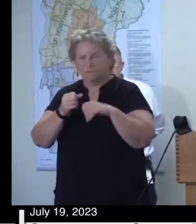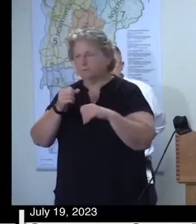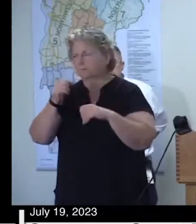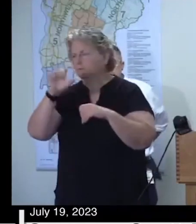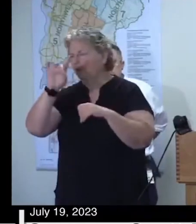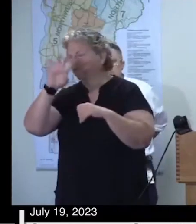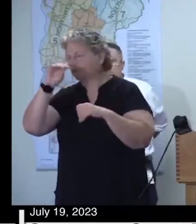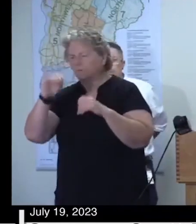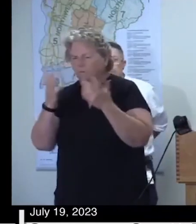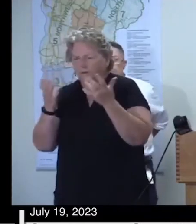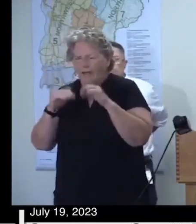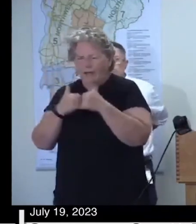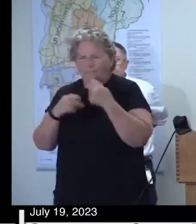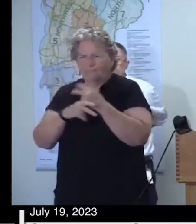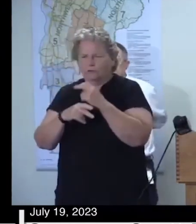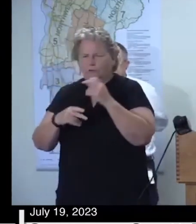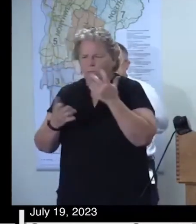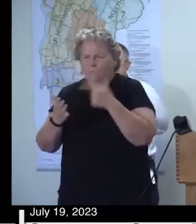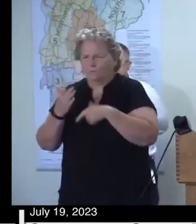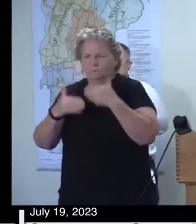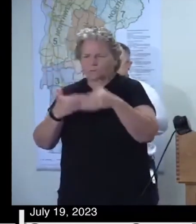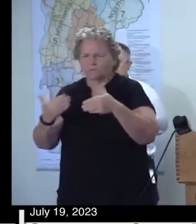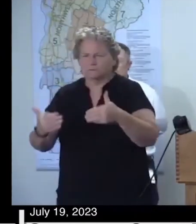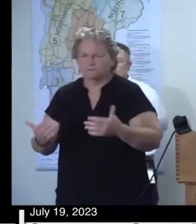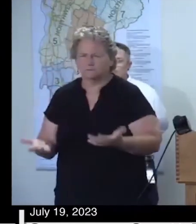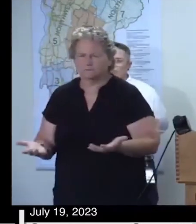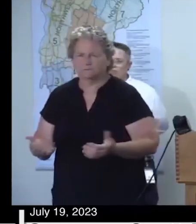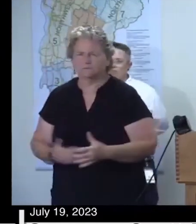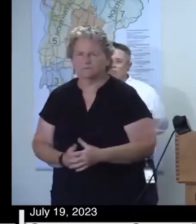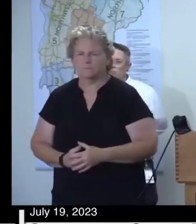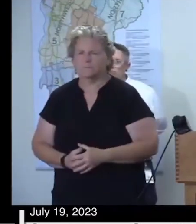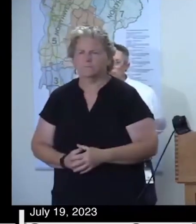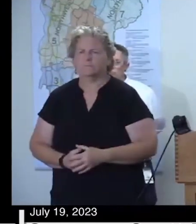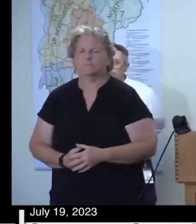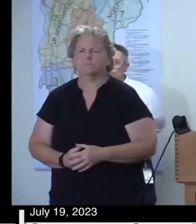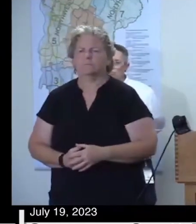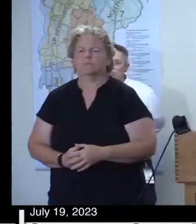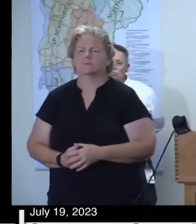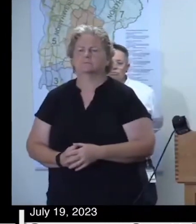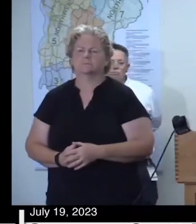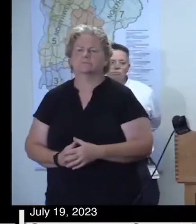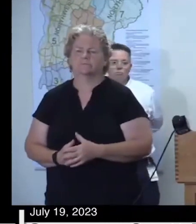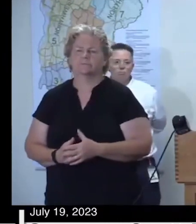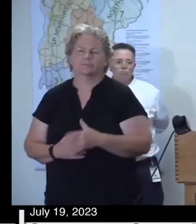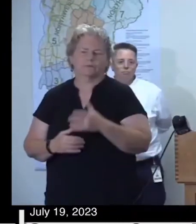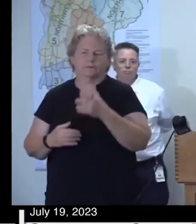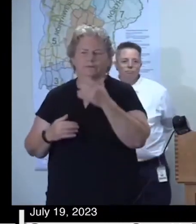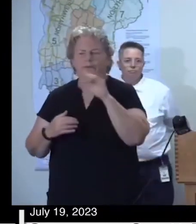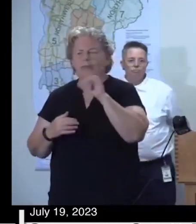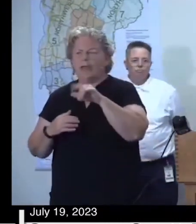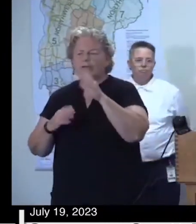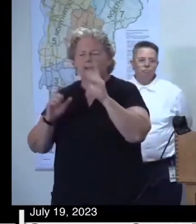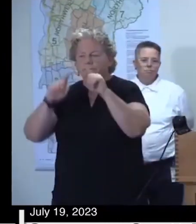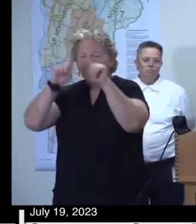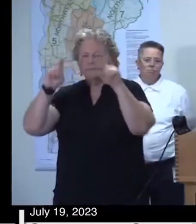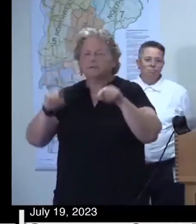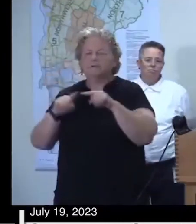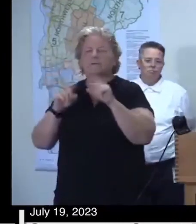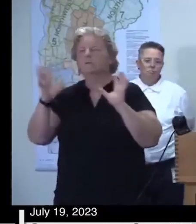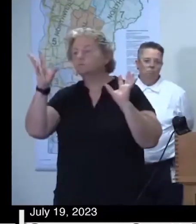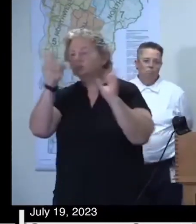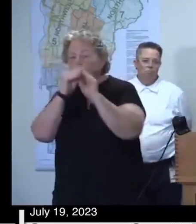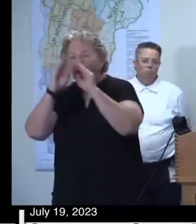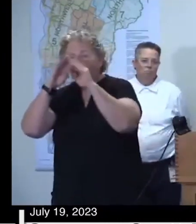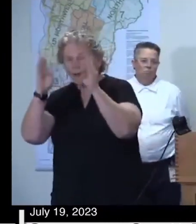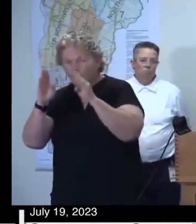many homes were destroyed? How many homes were damaged? And those that damaged, was it a major damage? Was it minor